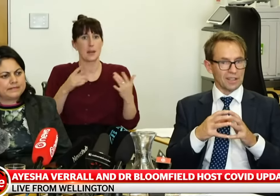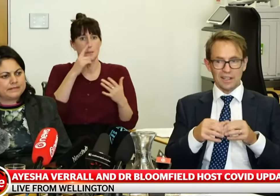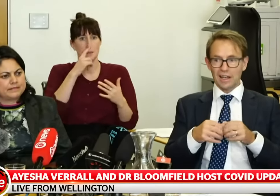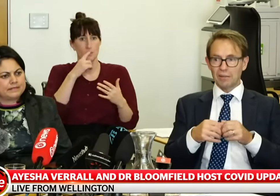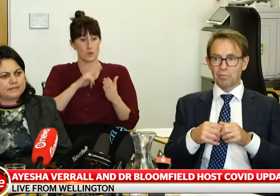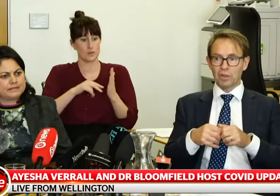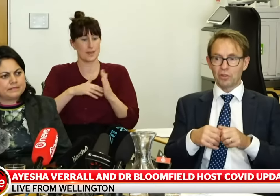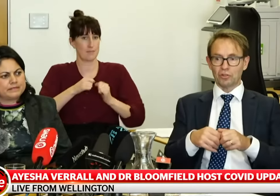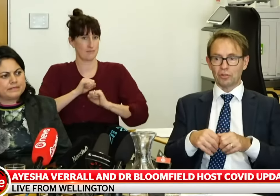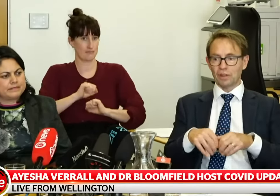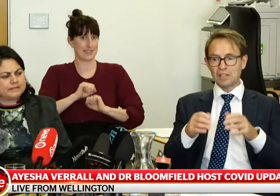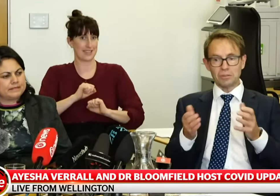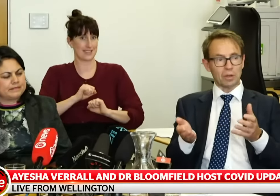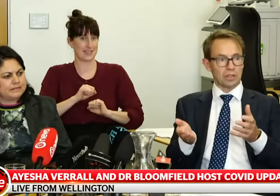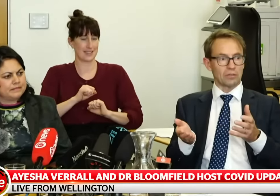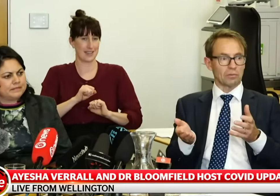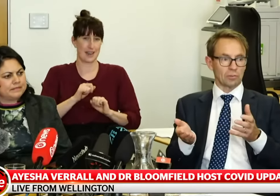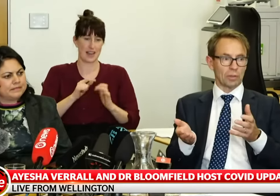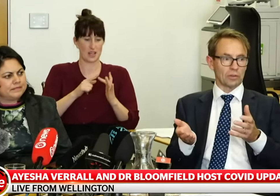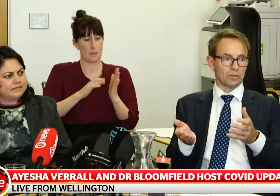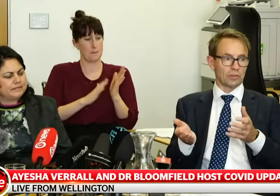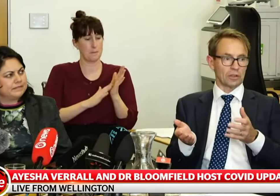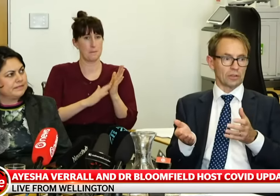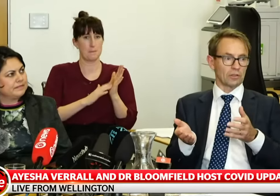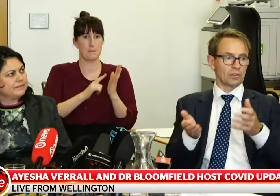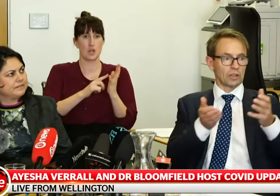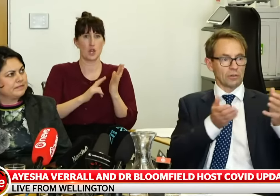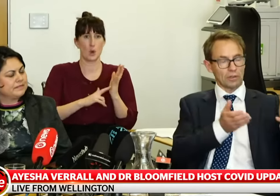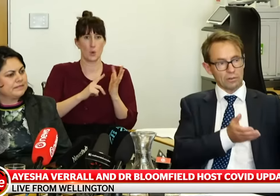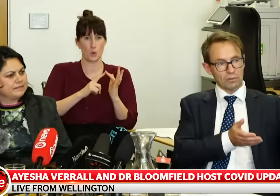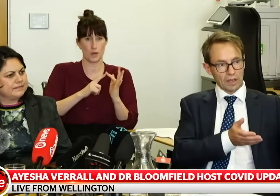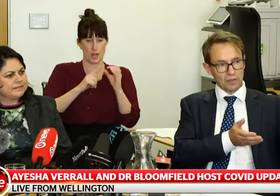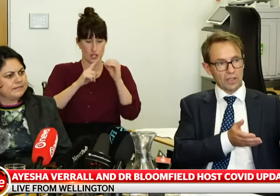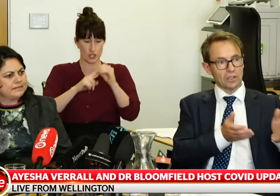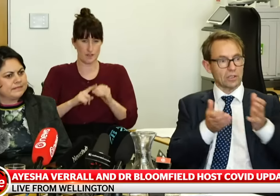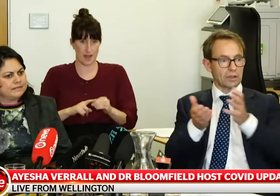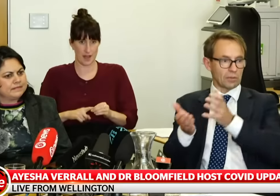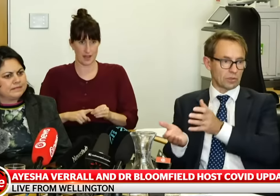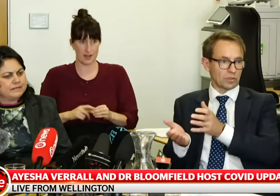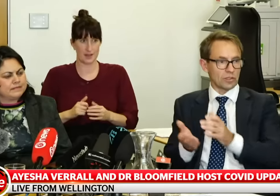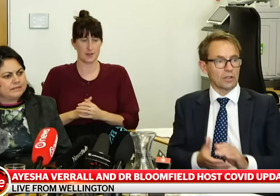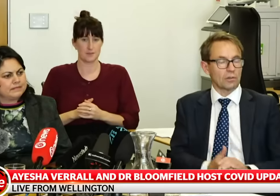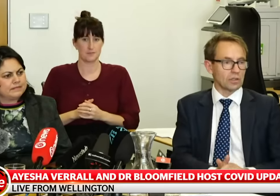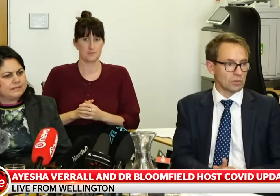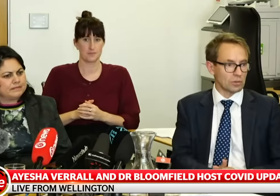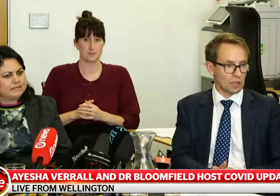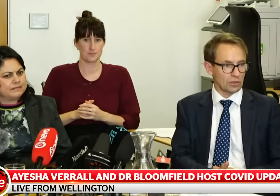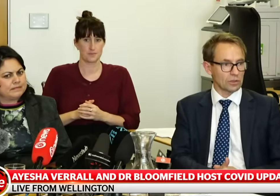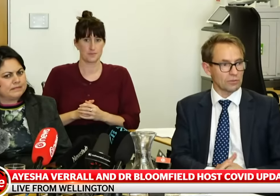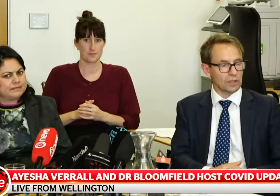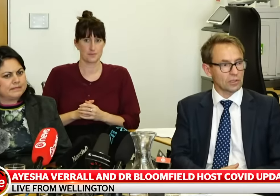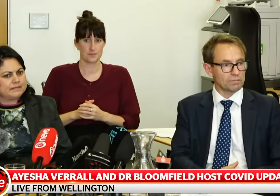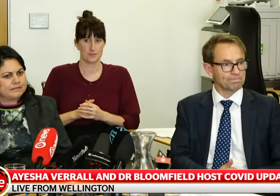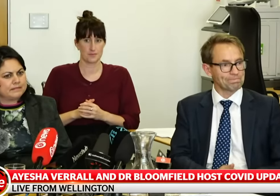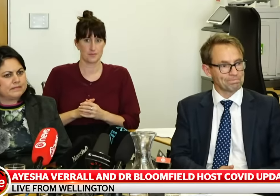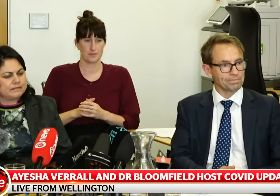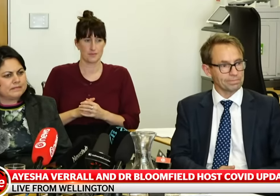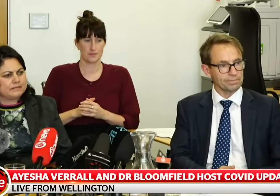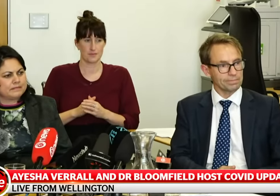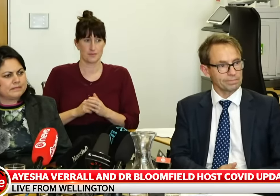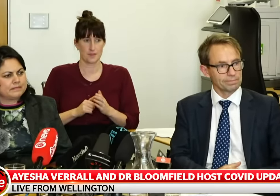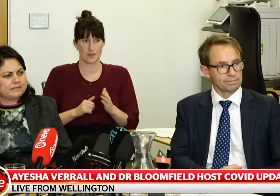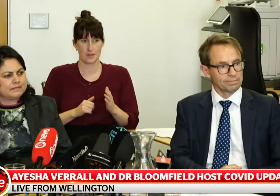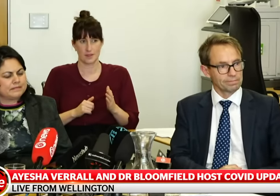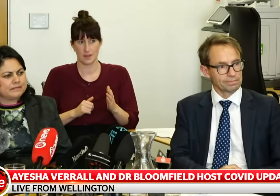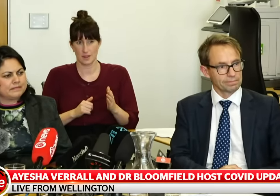between the sort of antibody response that is secondary to vaccination and that which is secondary to actual infection. And do you